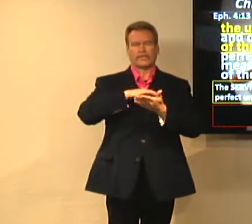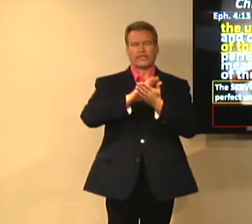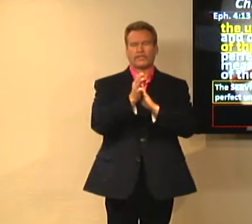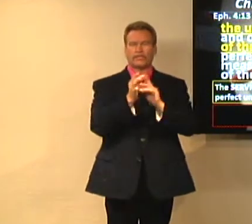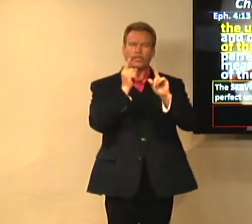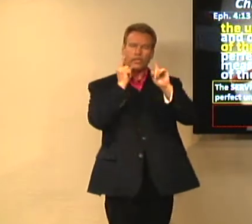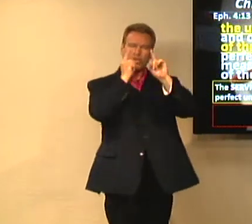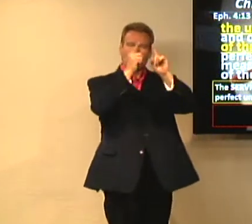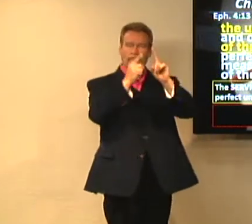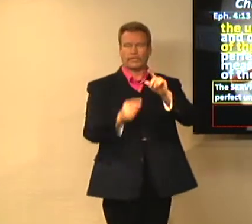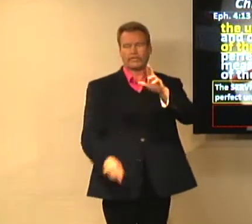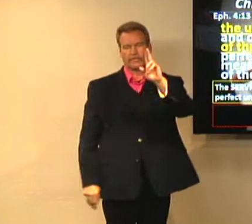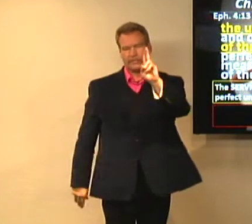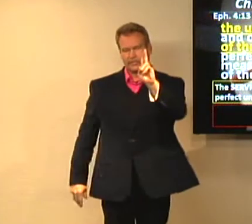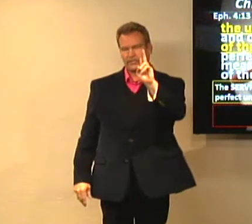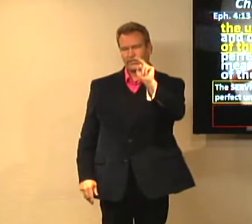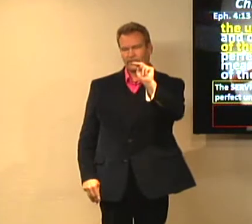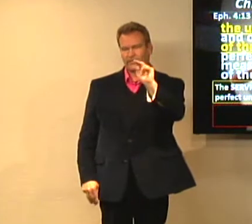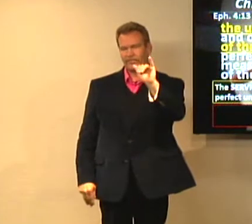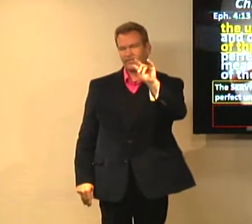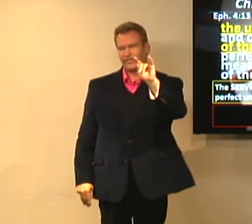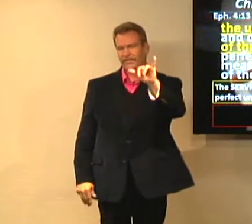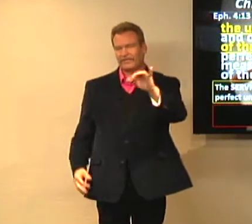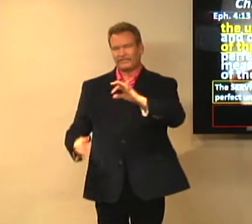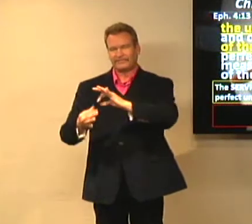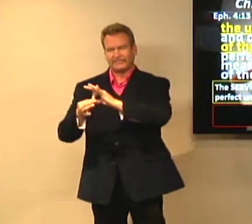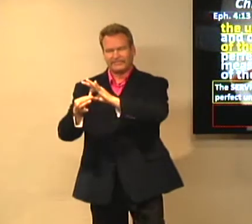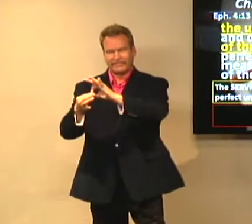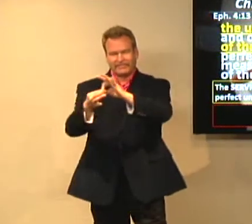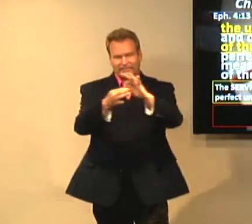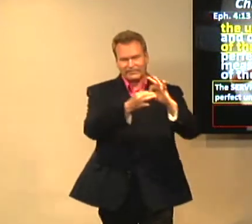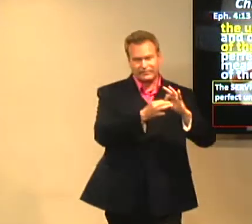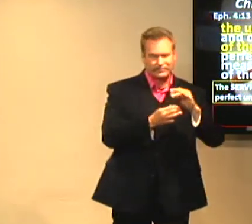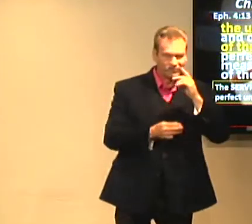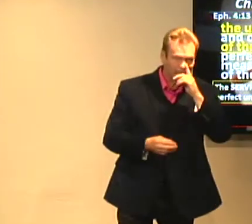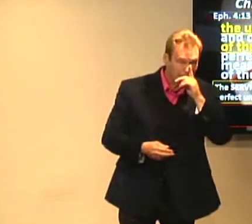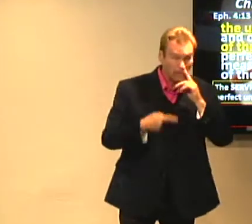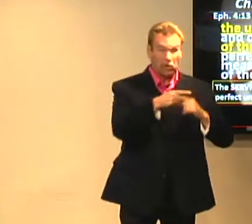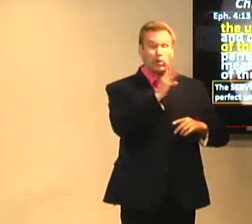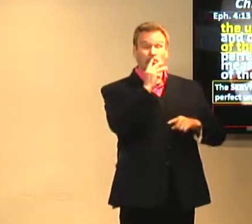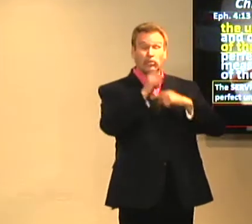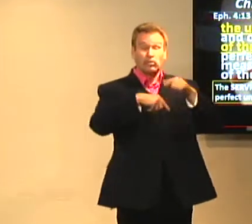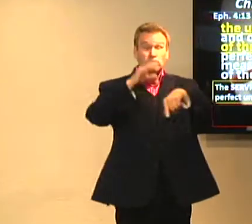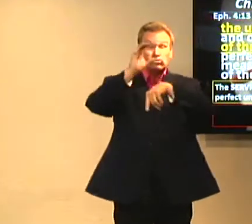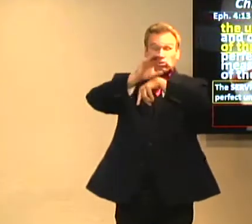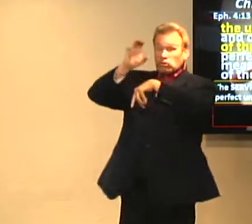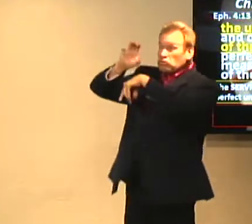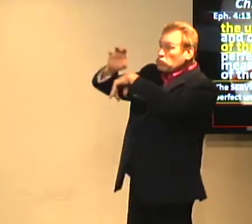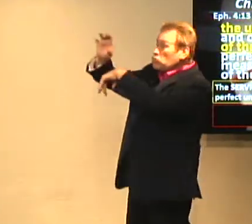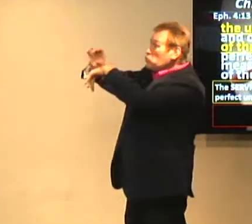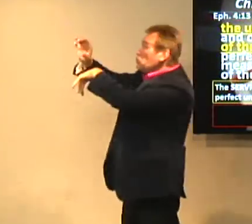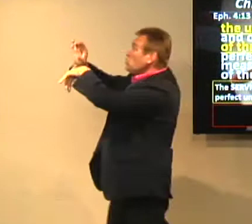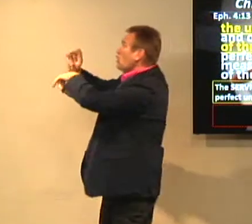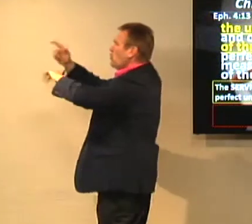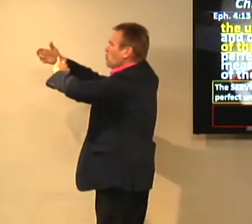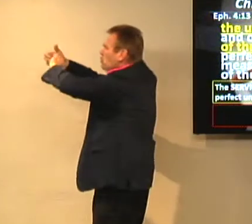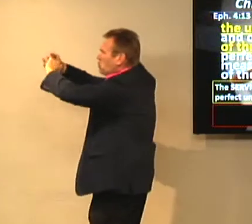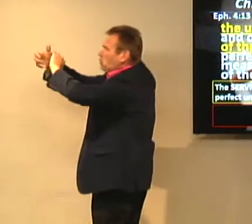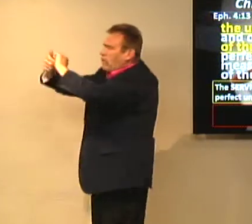to encourage the Ephesians, and he was telling them that their goal was for unity with God. You know, all throughout the world, there are